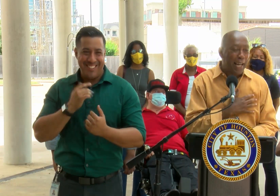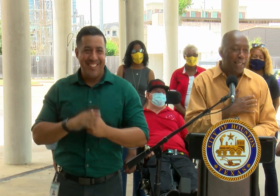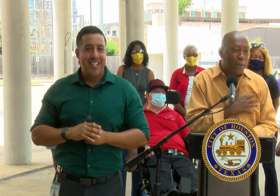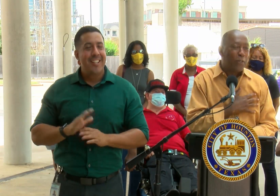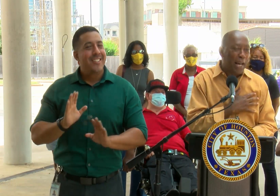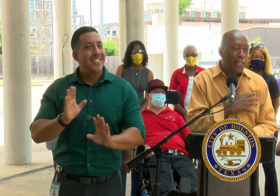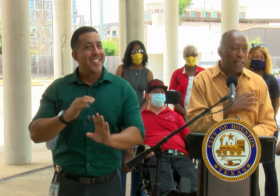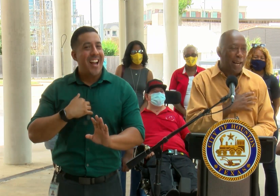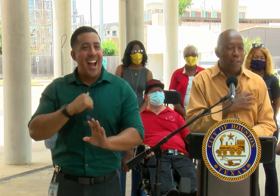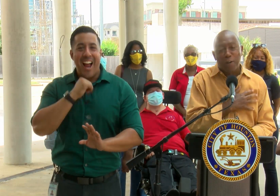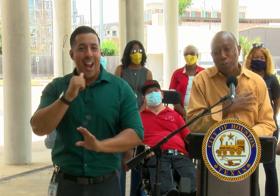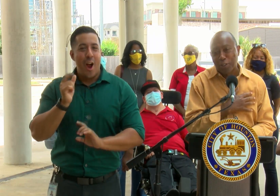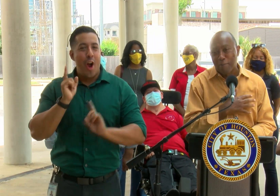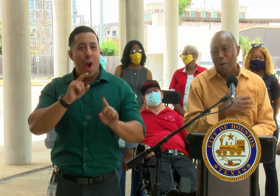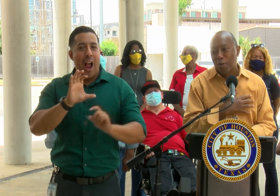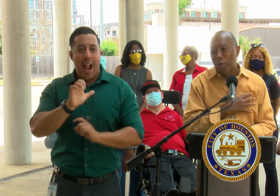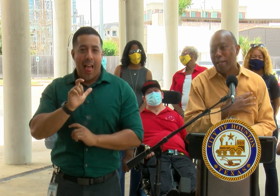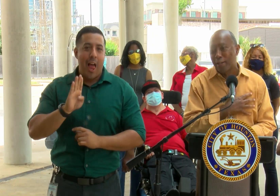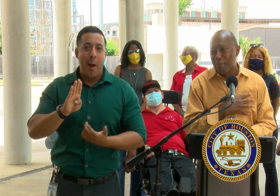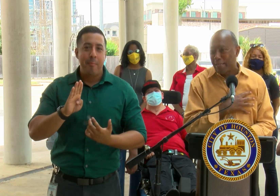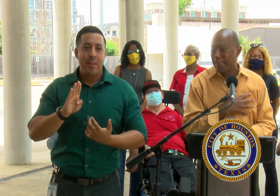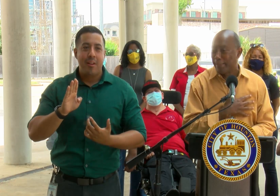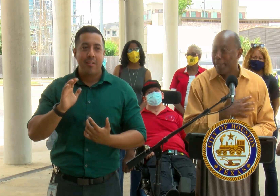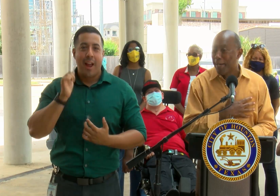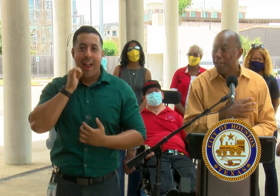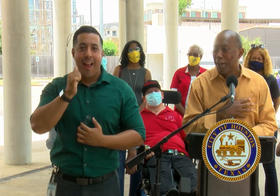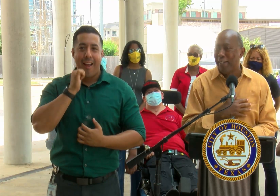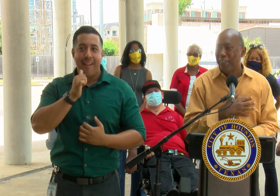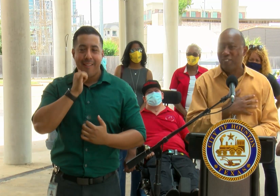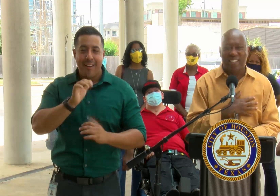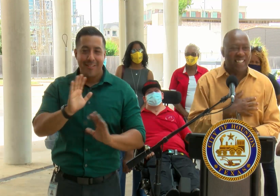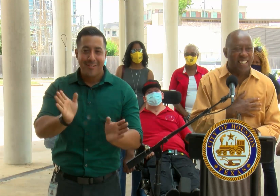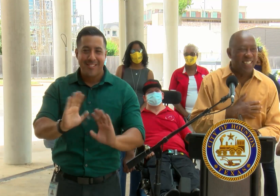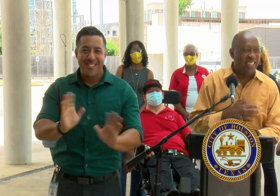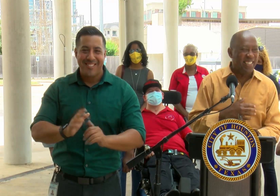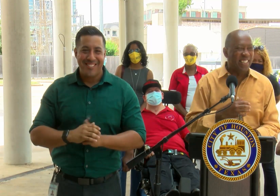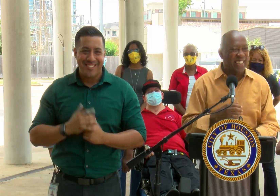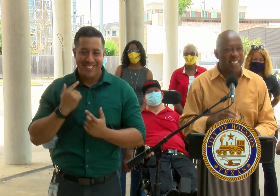Not that I go to them on a regular basis,